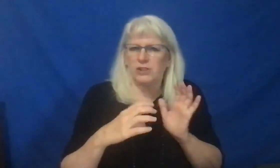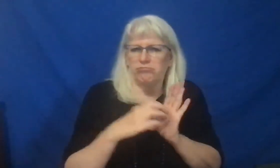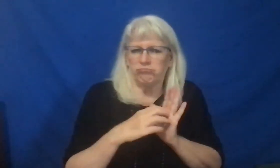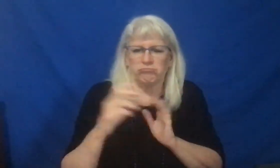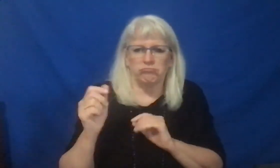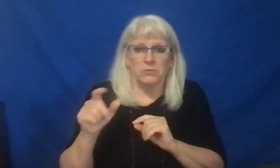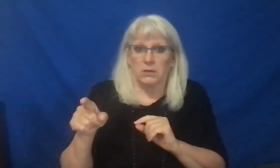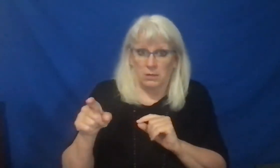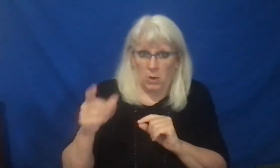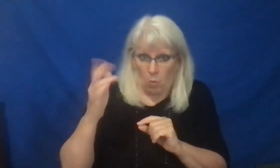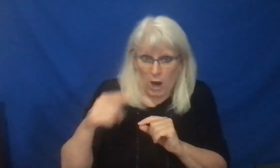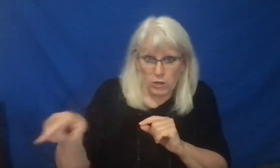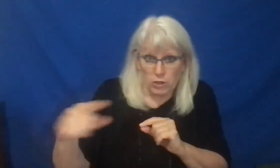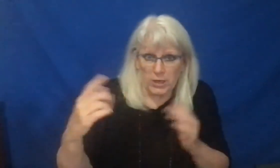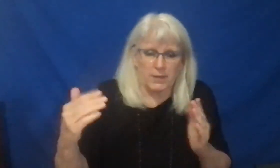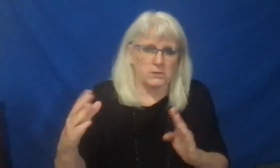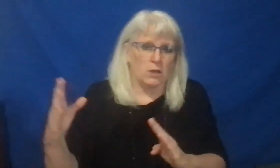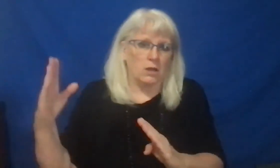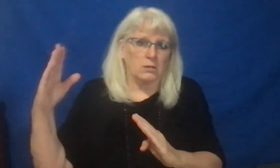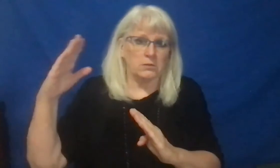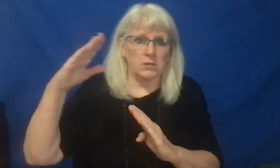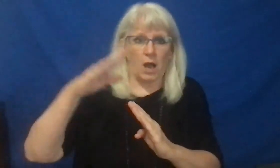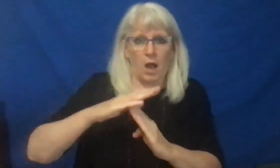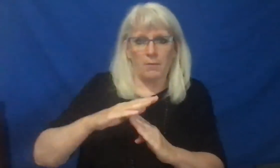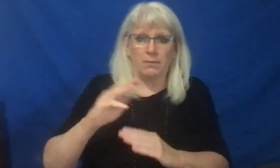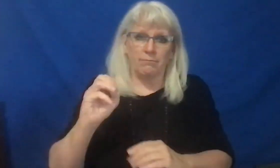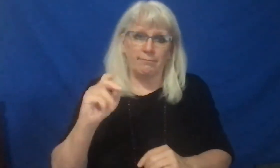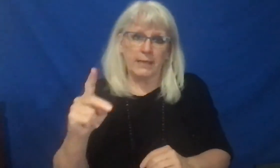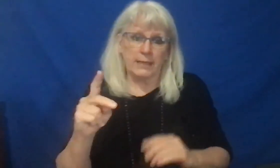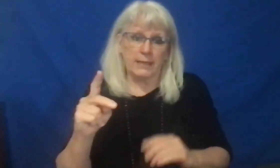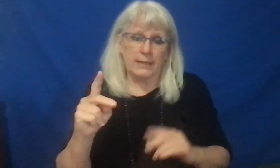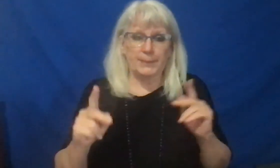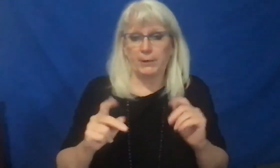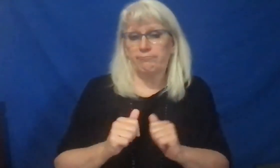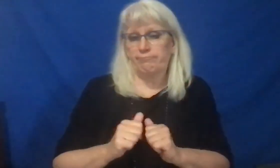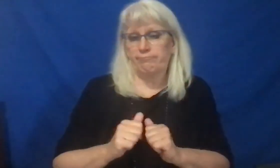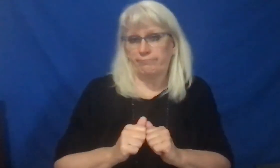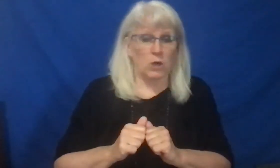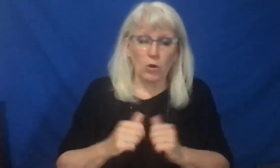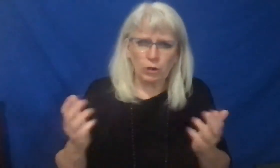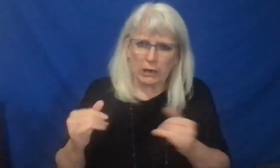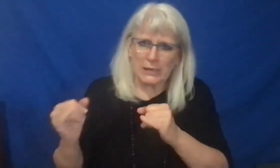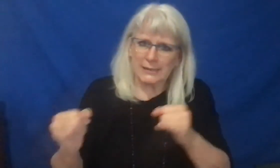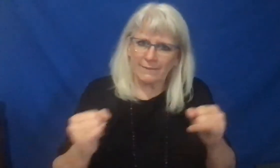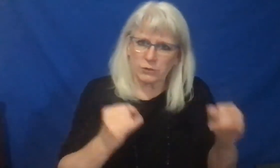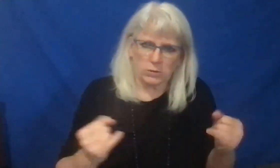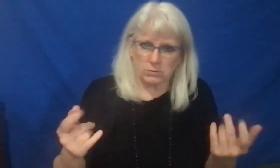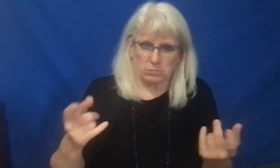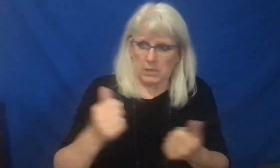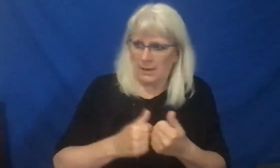here because you are the acme of meekness. You are here because you are individuals, and each of you has a personality,